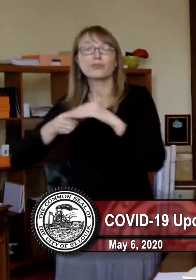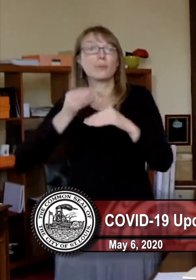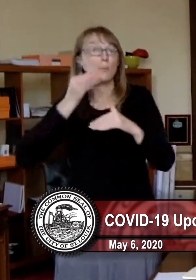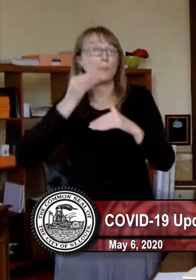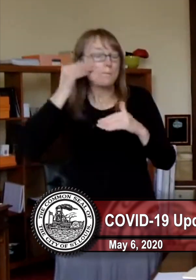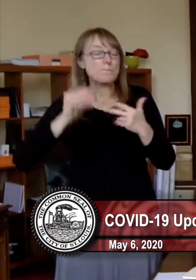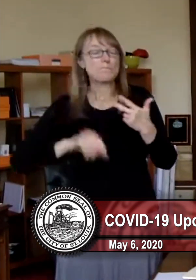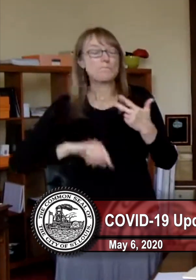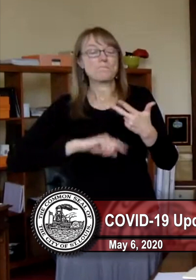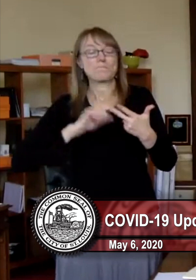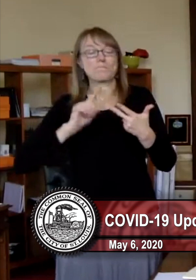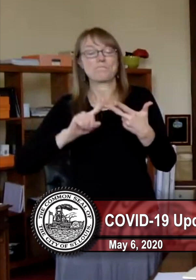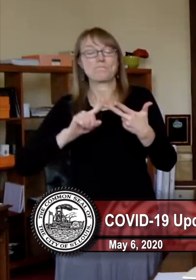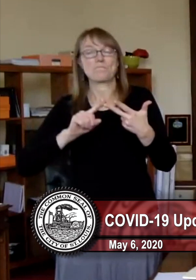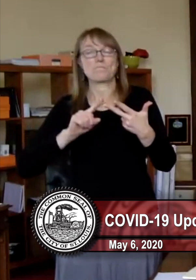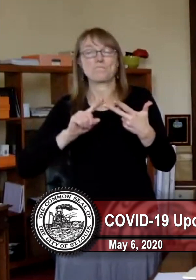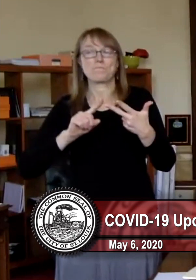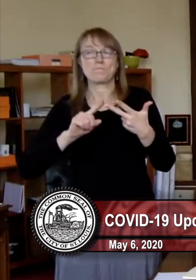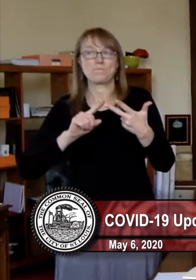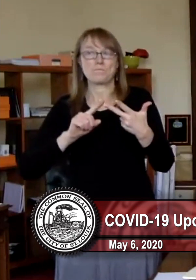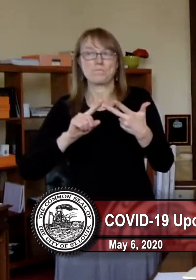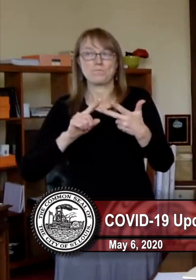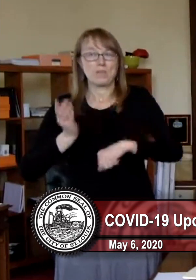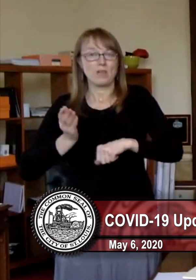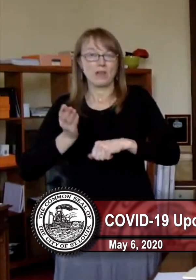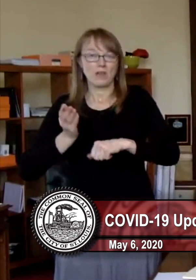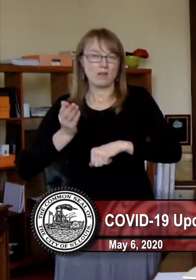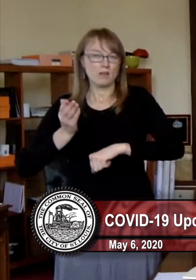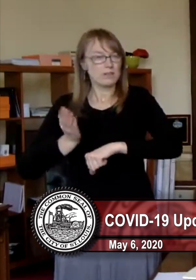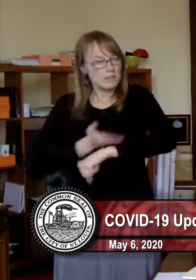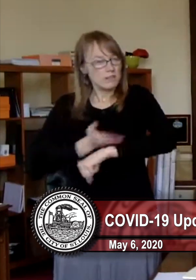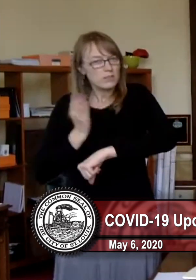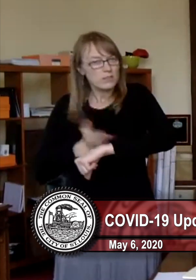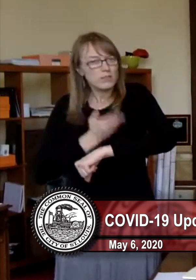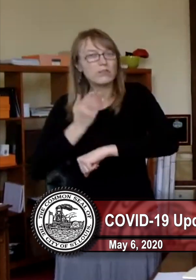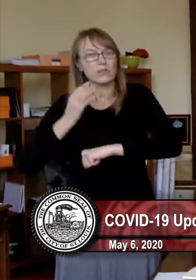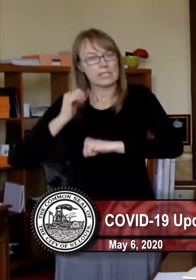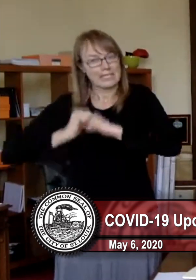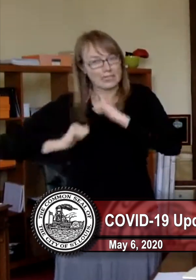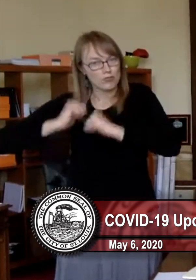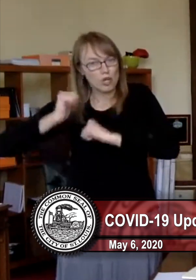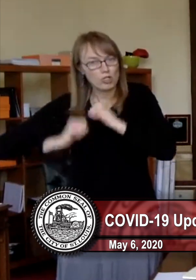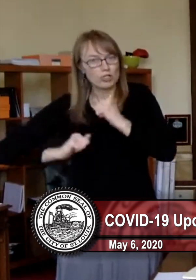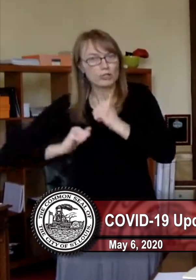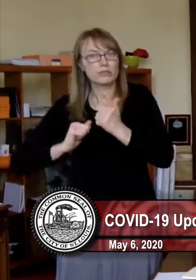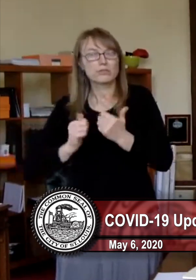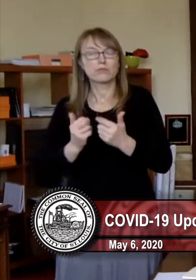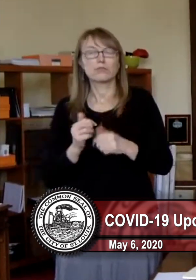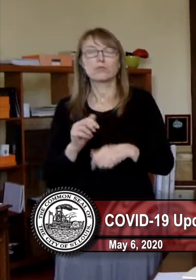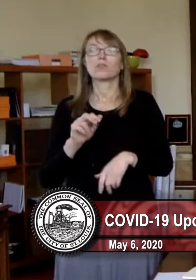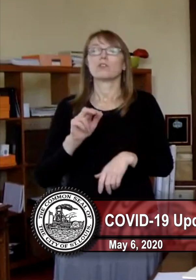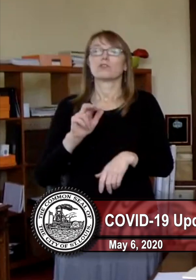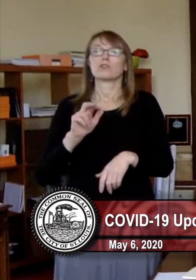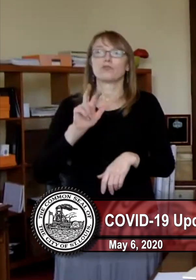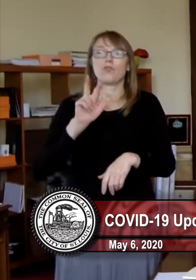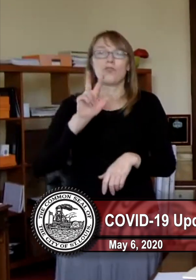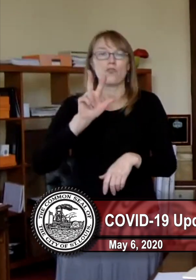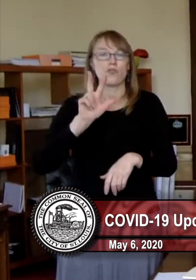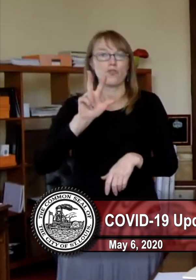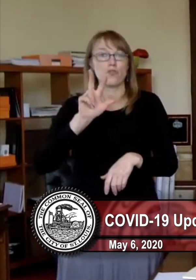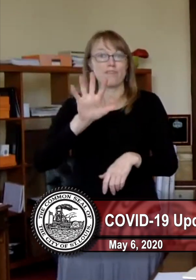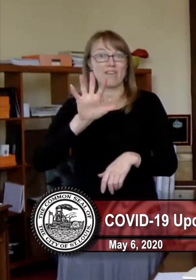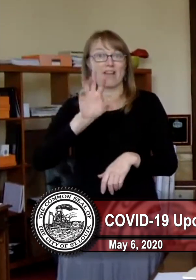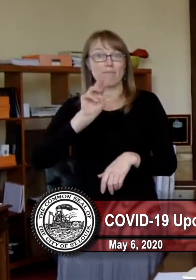some construction. There are many expenses. So that 35 million can only be used